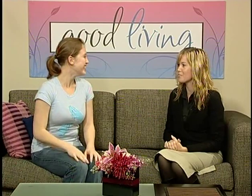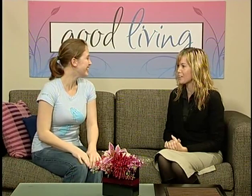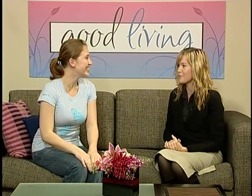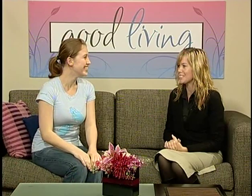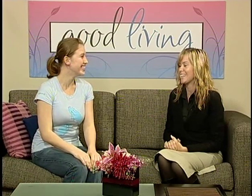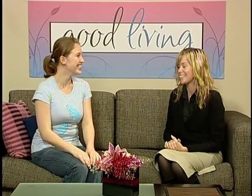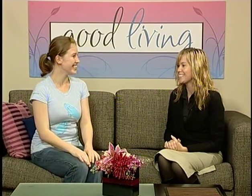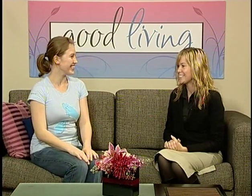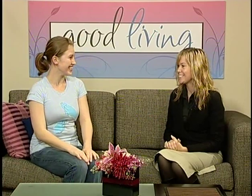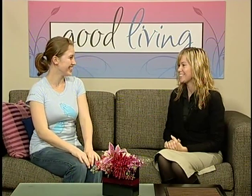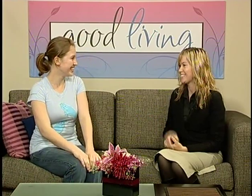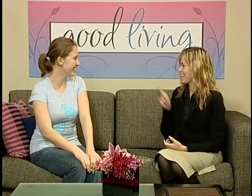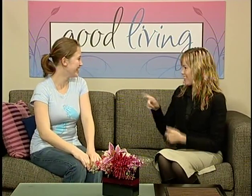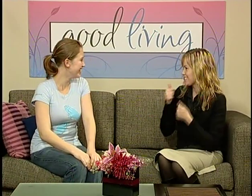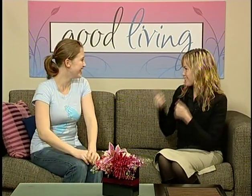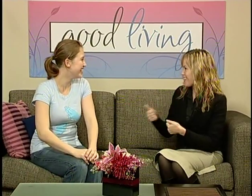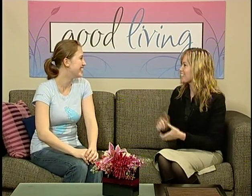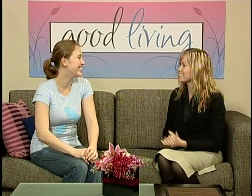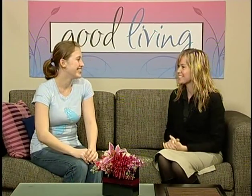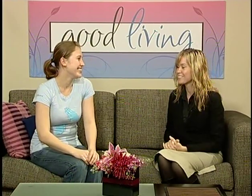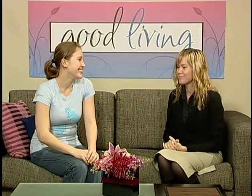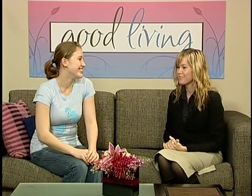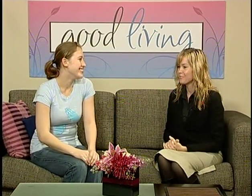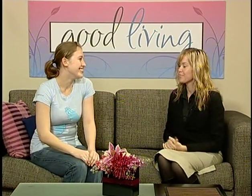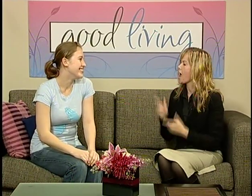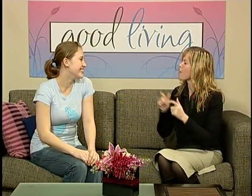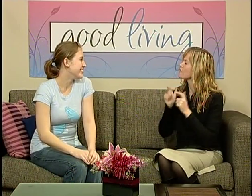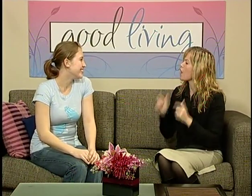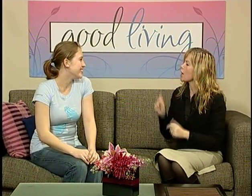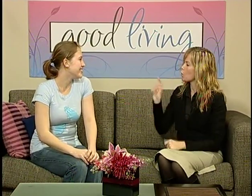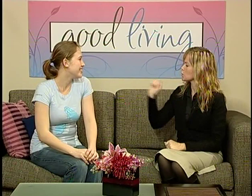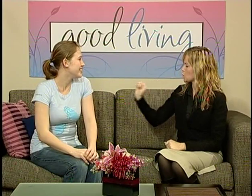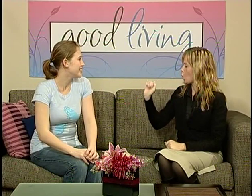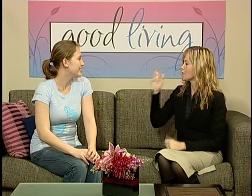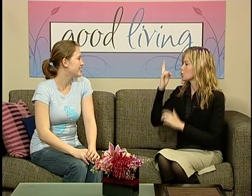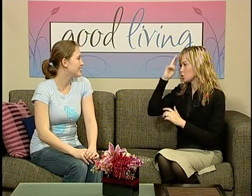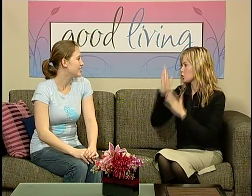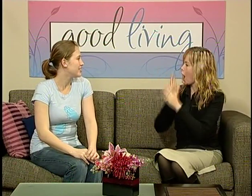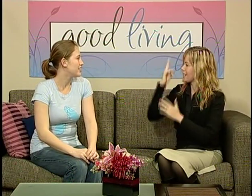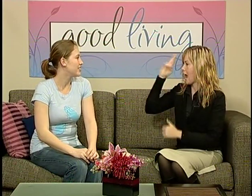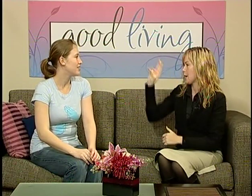keeps me very busy. That's great. And finally, what's your name sign?